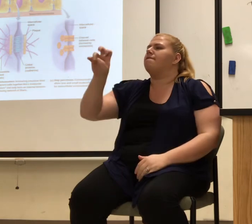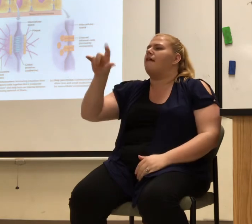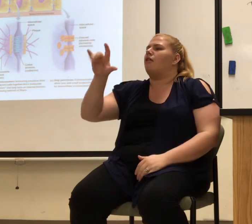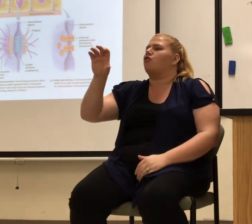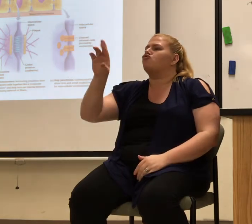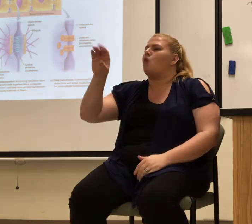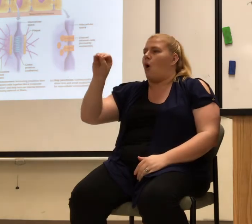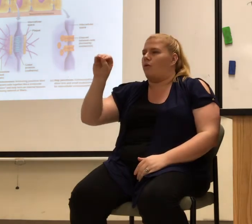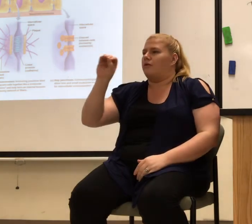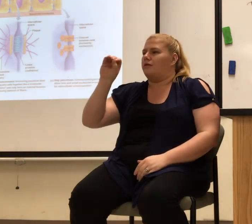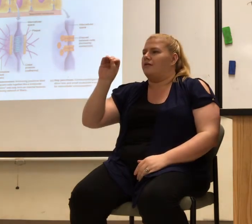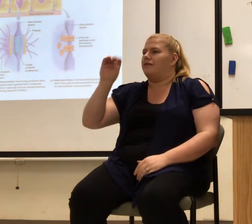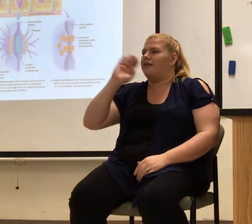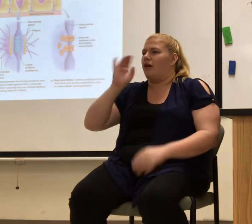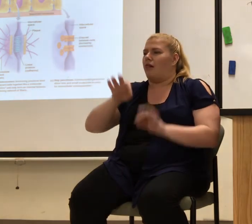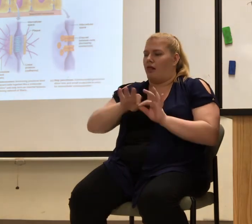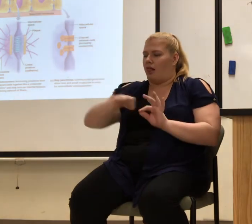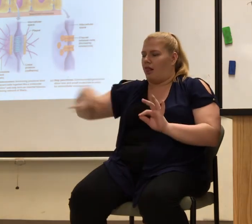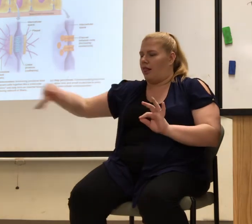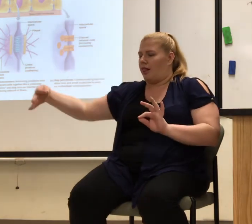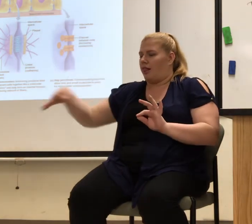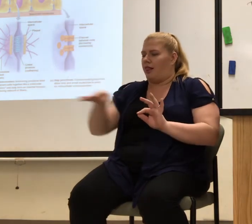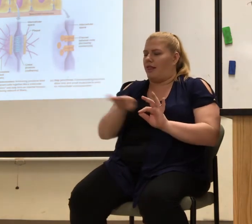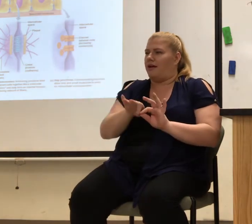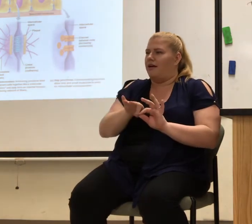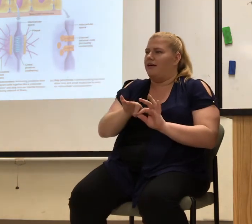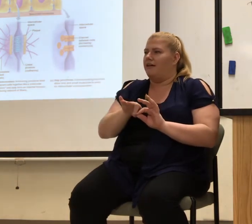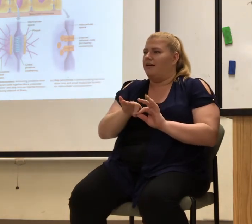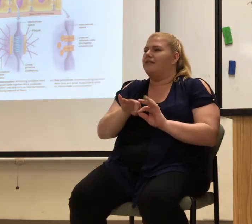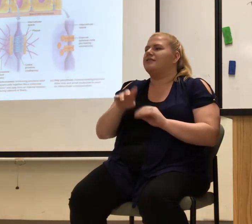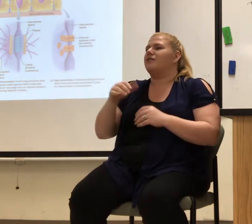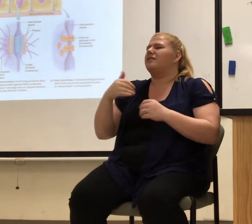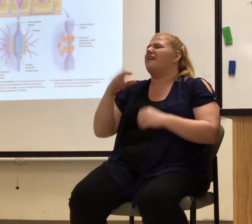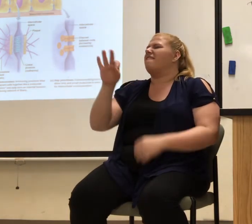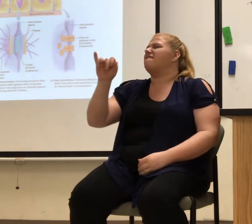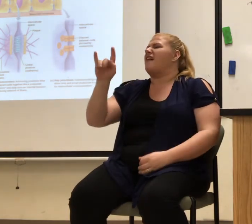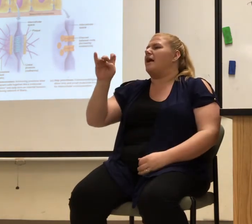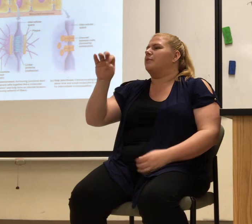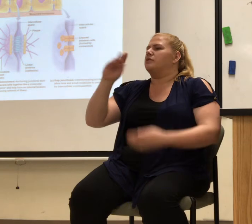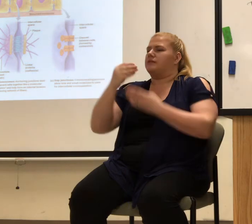you have other fibers that emanate out of it.